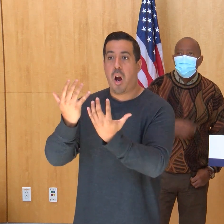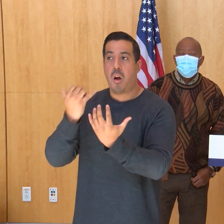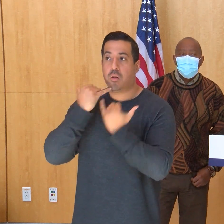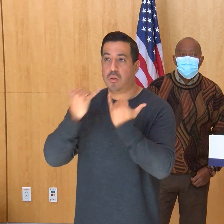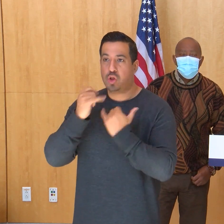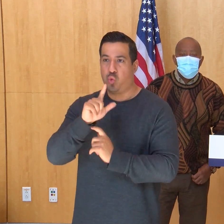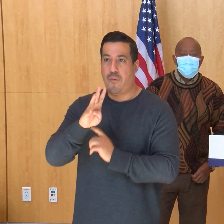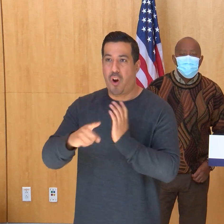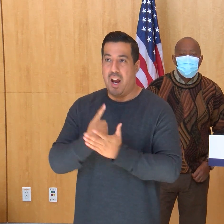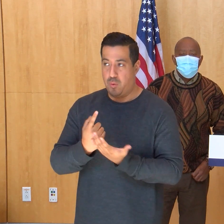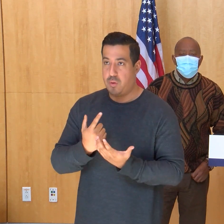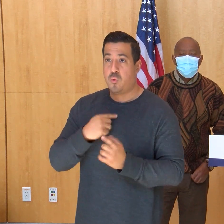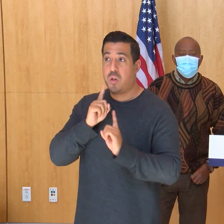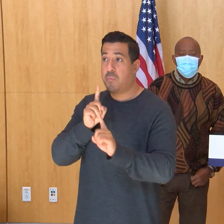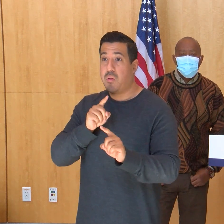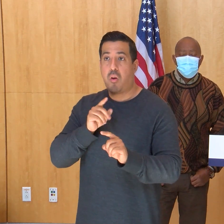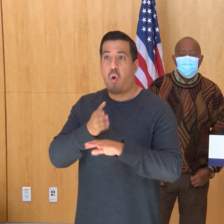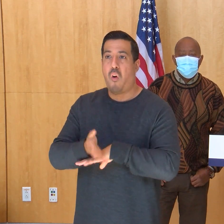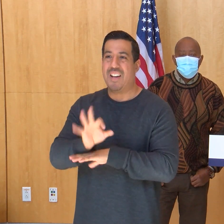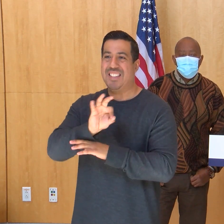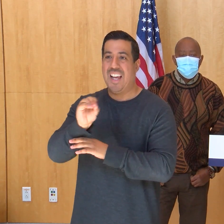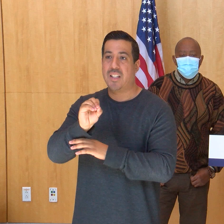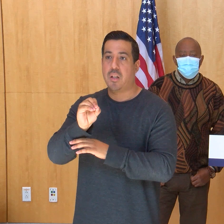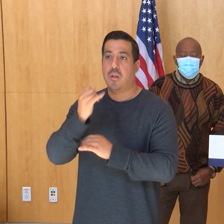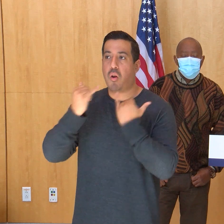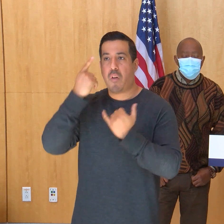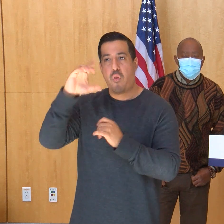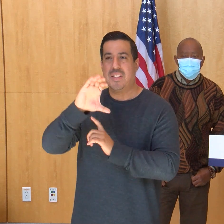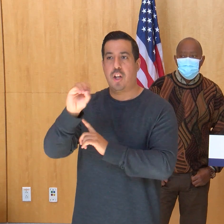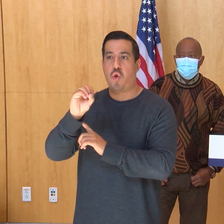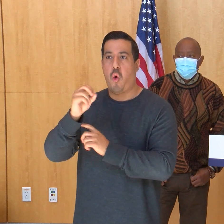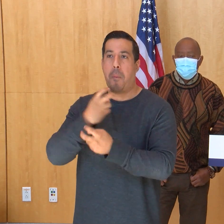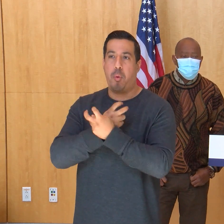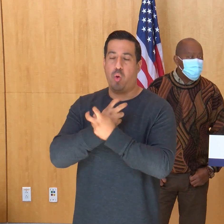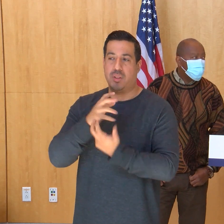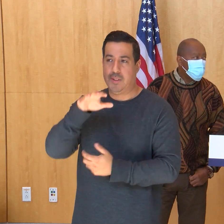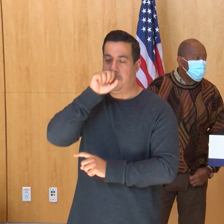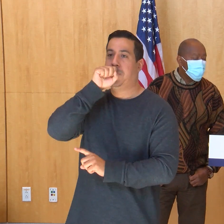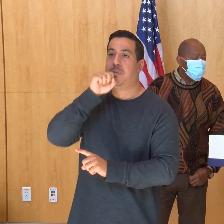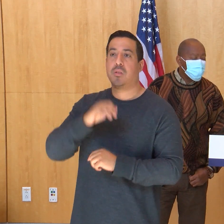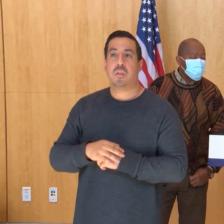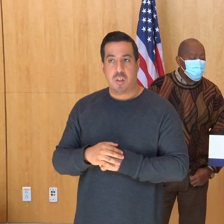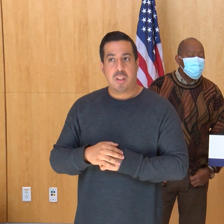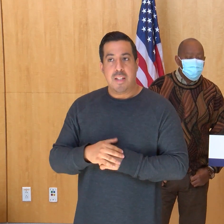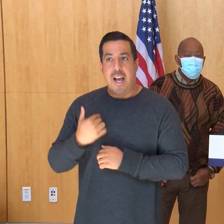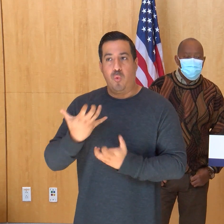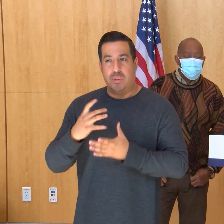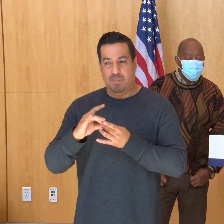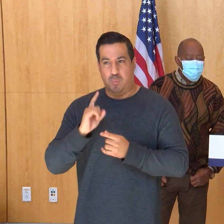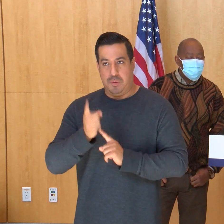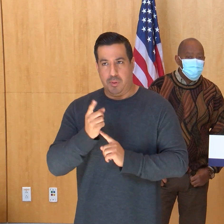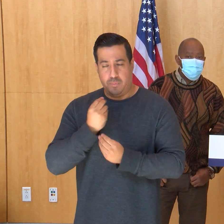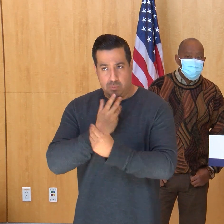hours, and we responded to over 90 calls for carbon monoxide poisoning. I want to take this moment, Mayor, to talk a little bit about